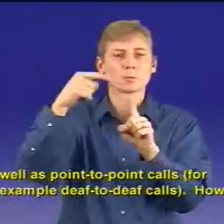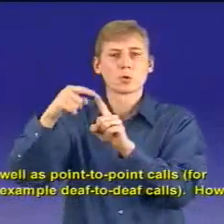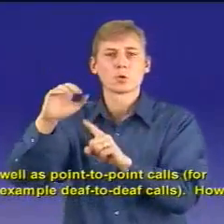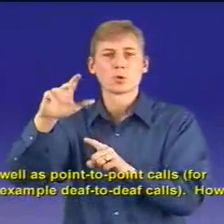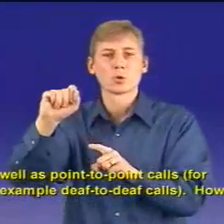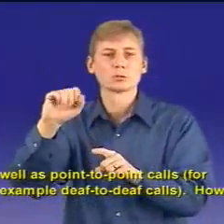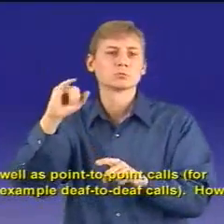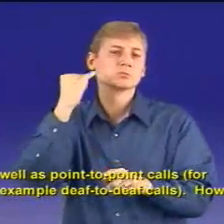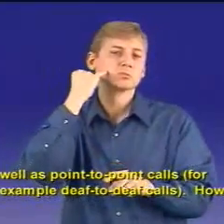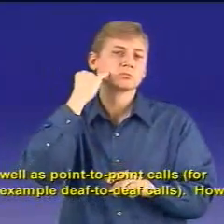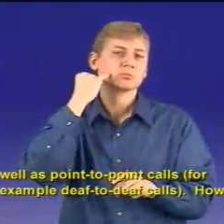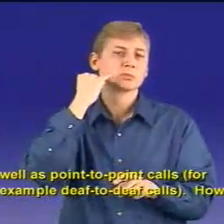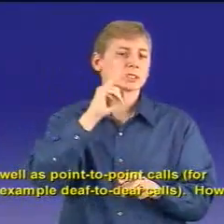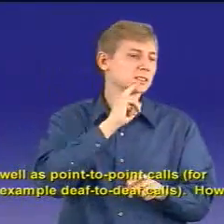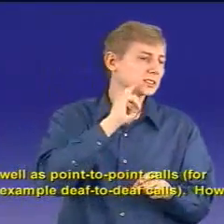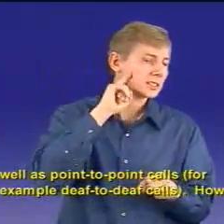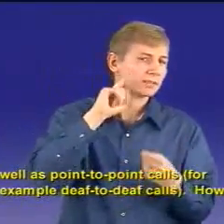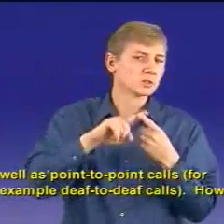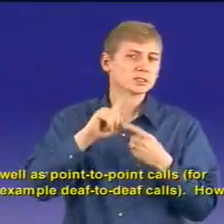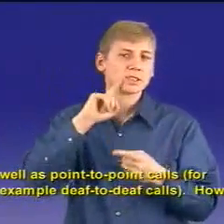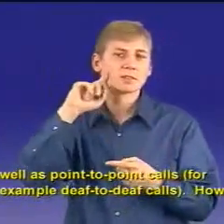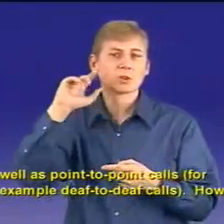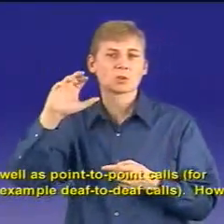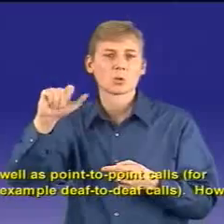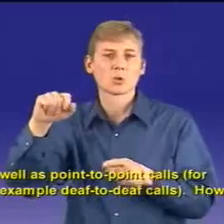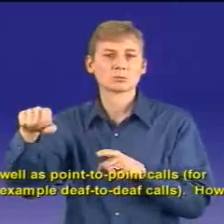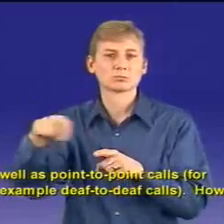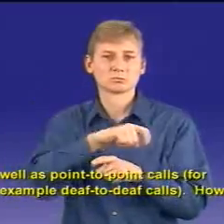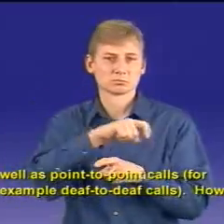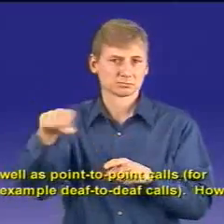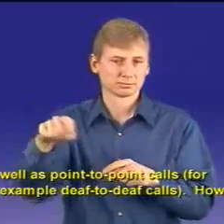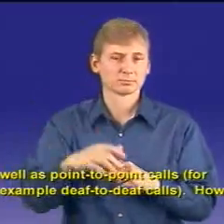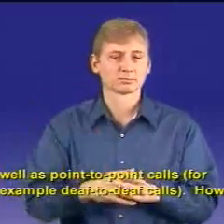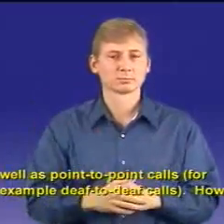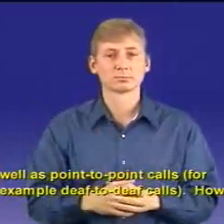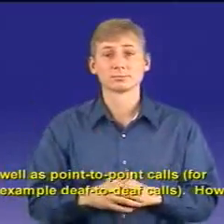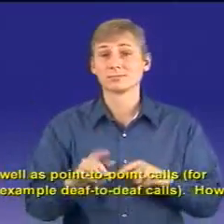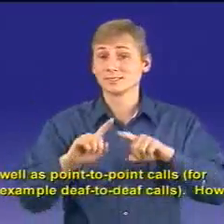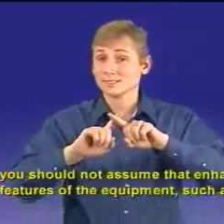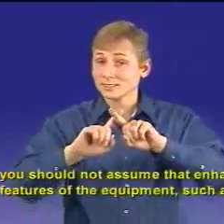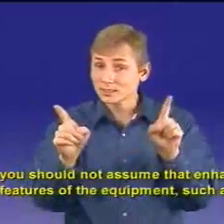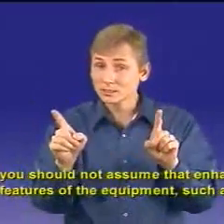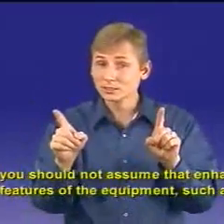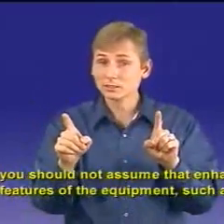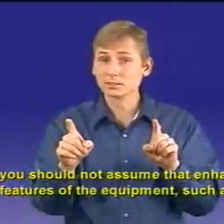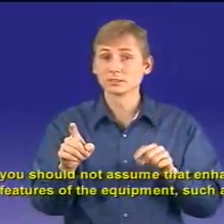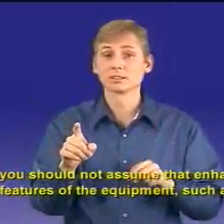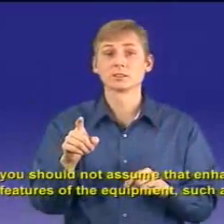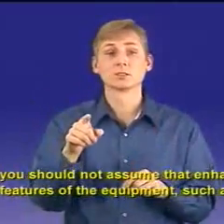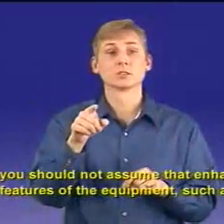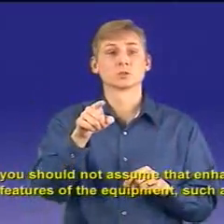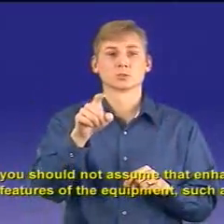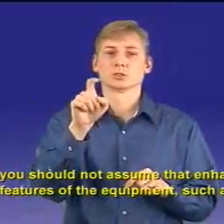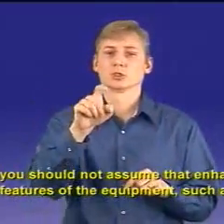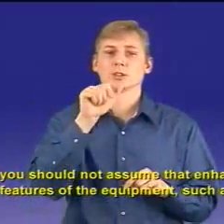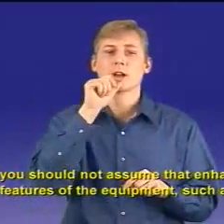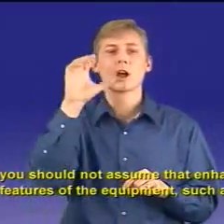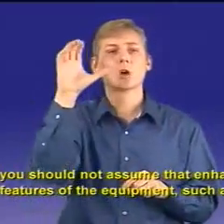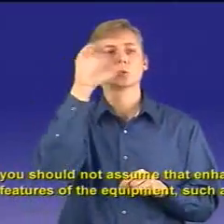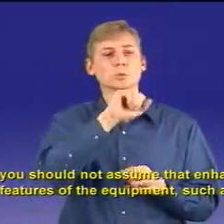well as point-to-point calls, for example, deaf-to-deaf calls. However, you should not